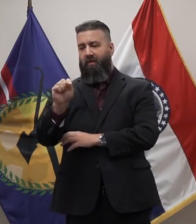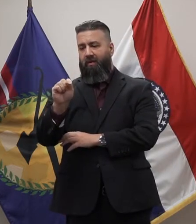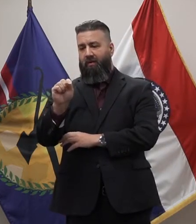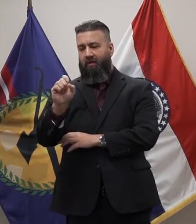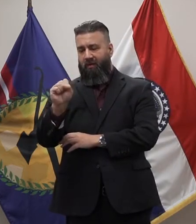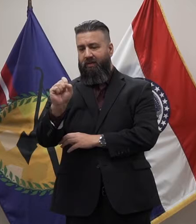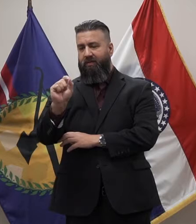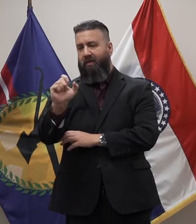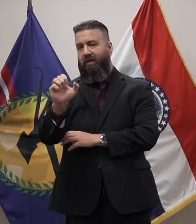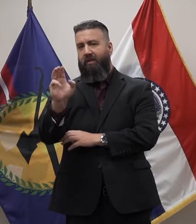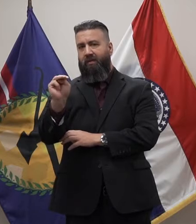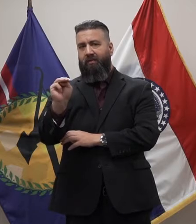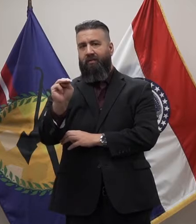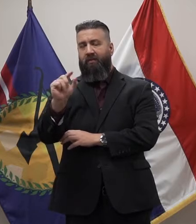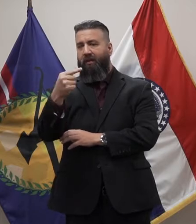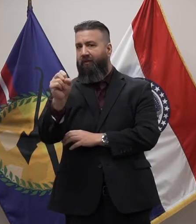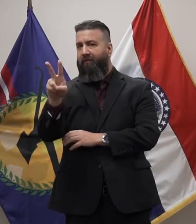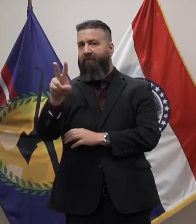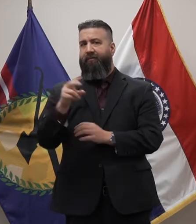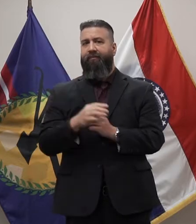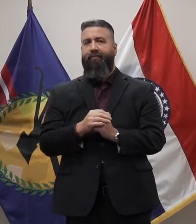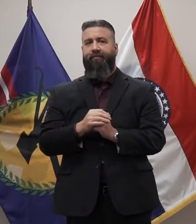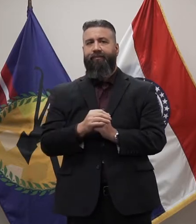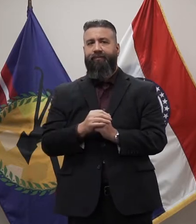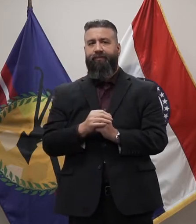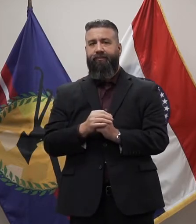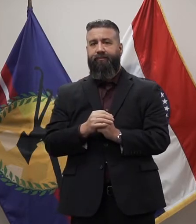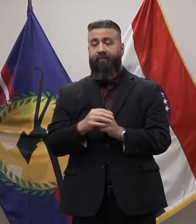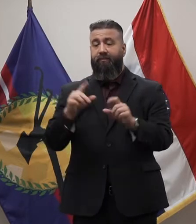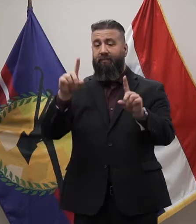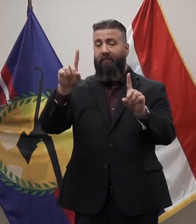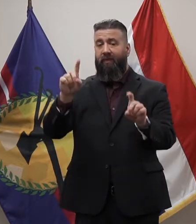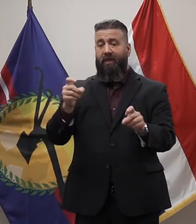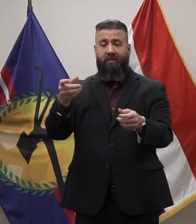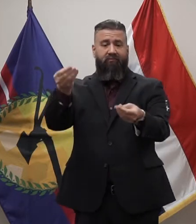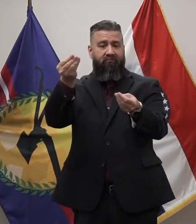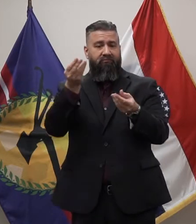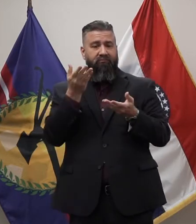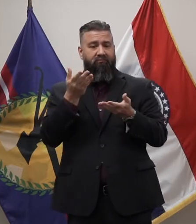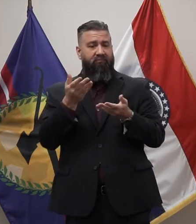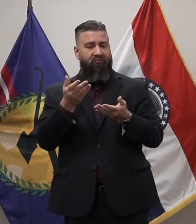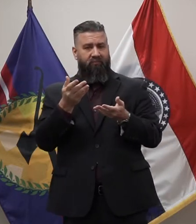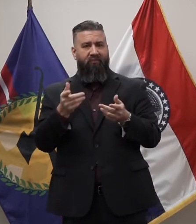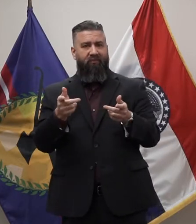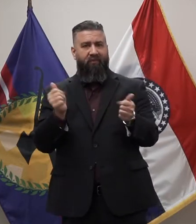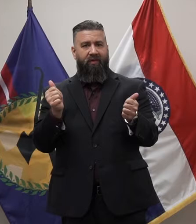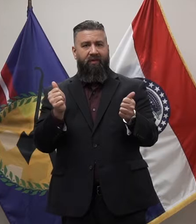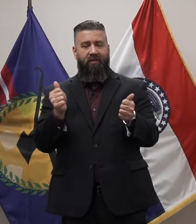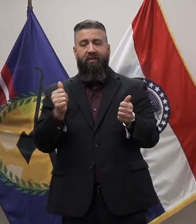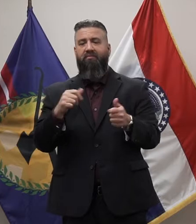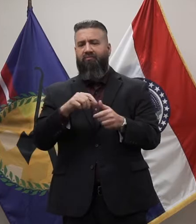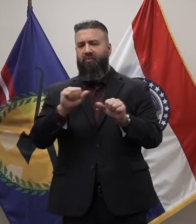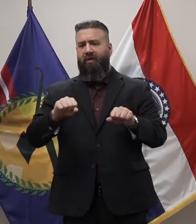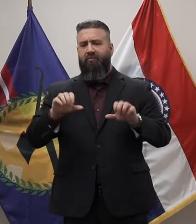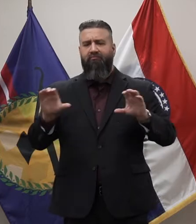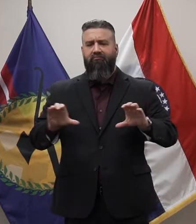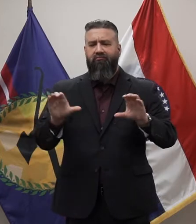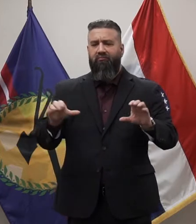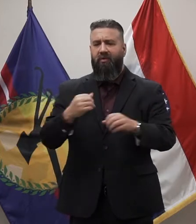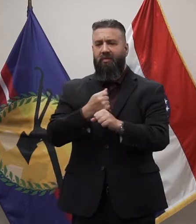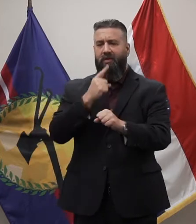Testing helps identify new cases quickly and provides critical information so action can be taken to stop the transmission of